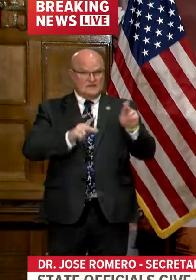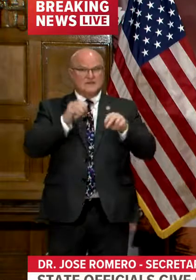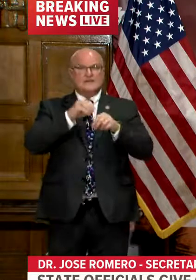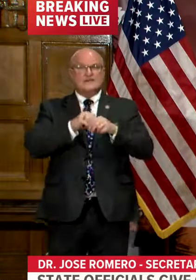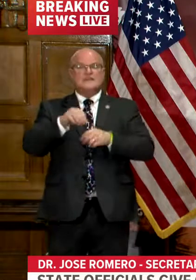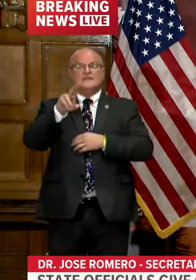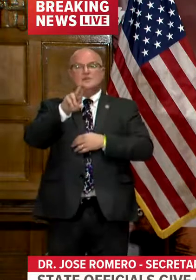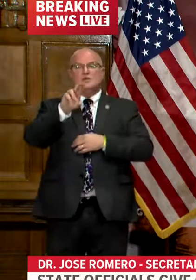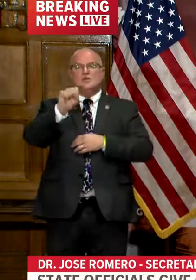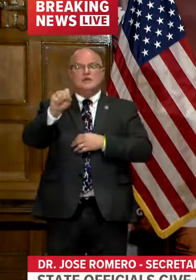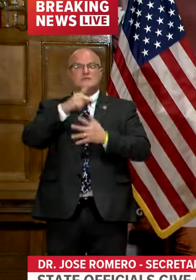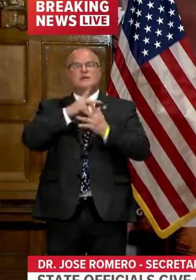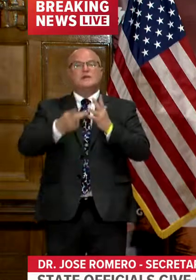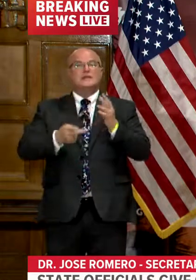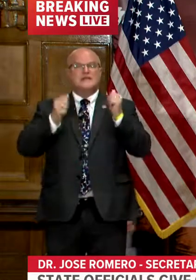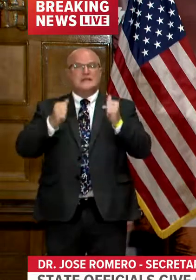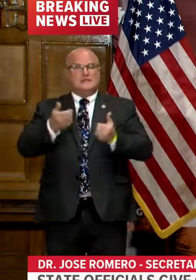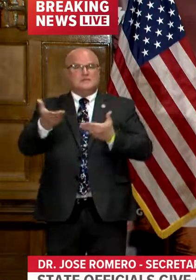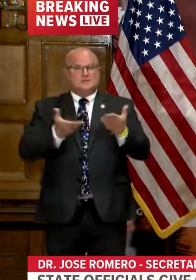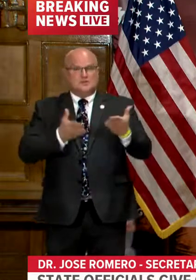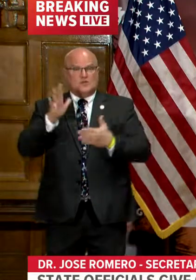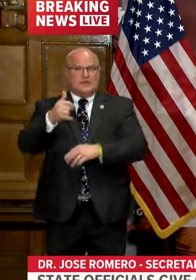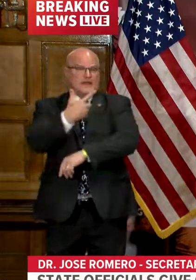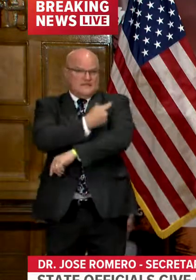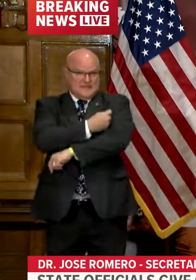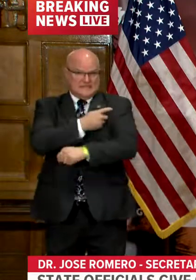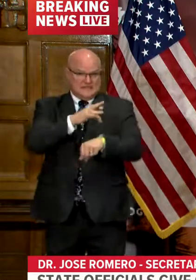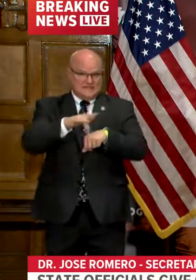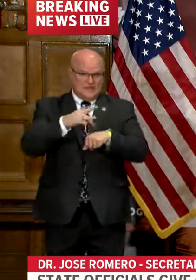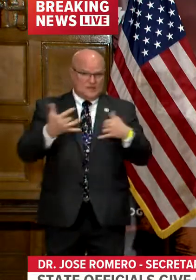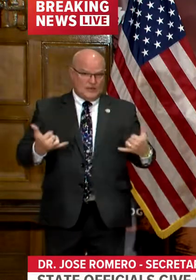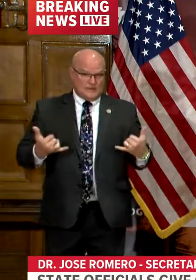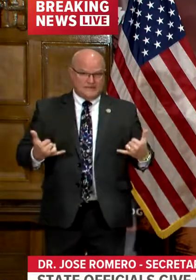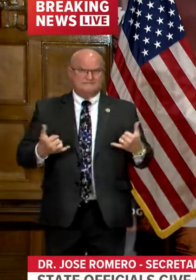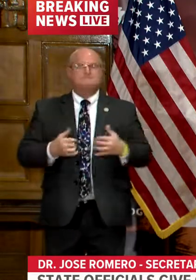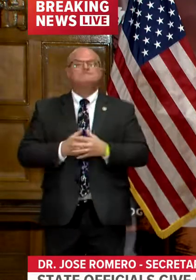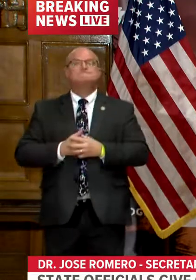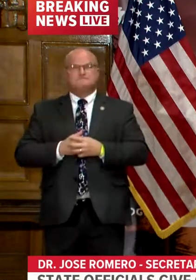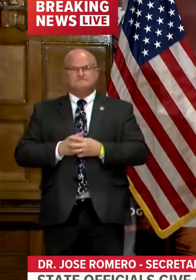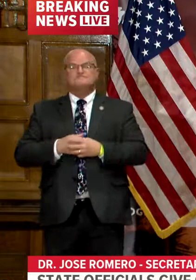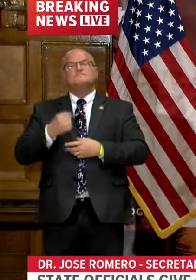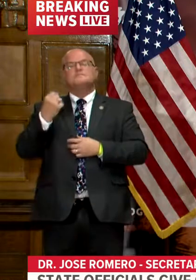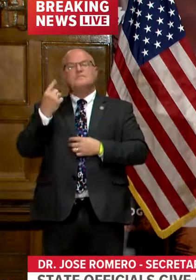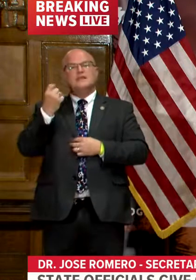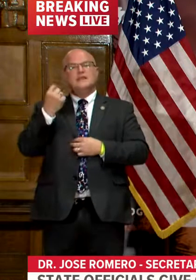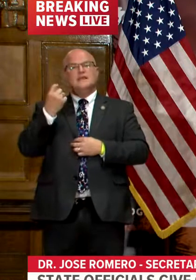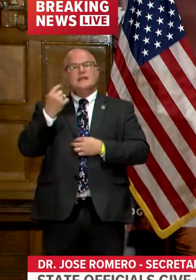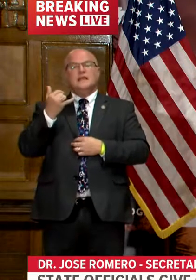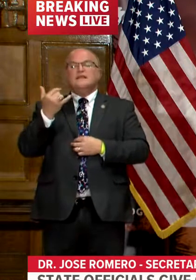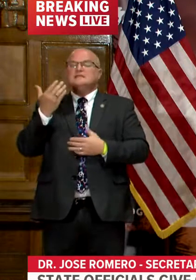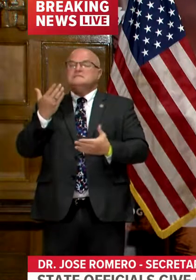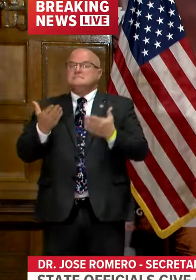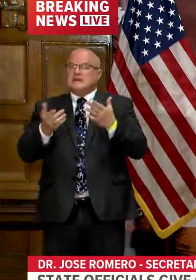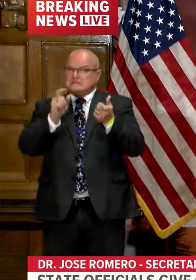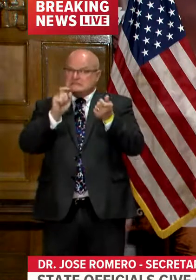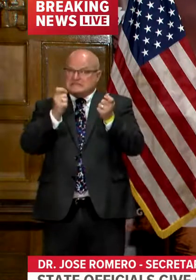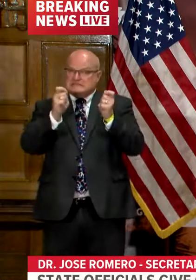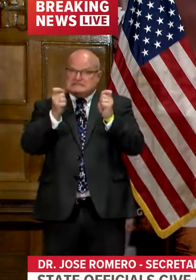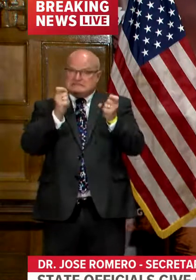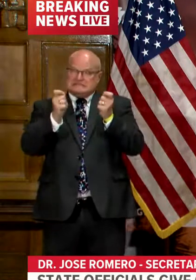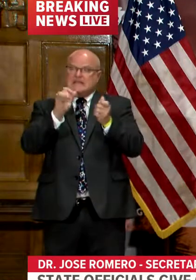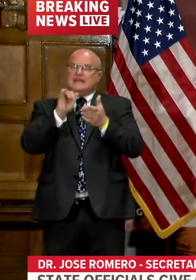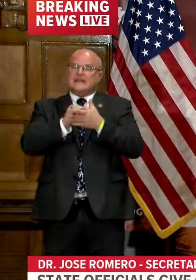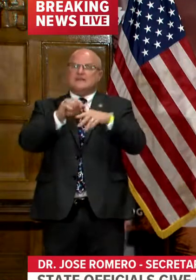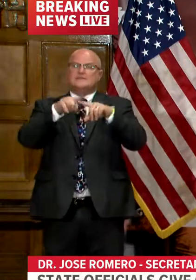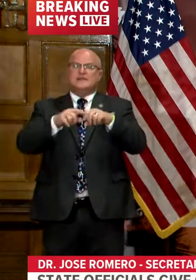the U.S. population that can be served by the vaccine that's available. Now, we understand that there may be changes going on, and